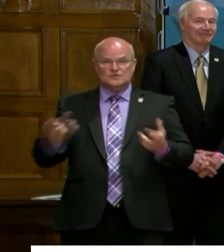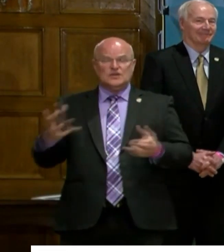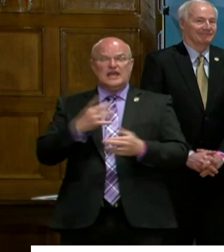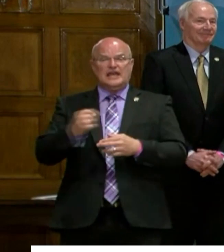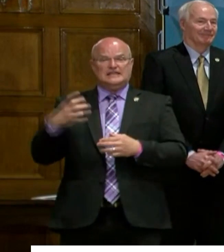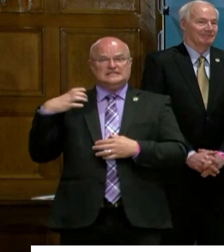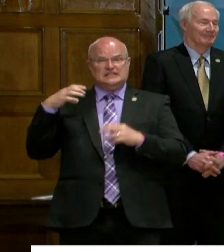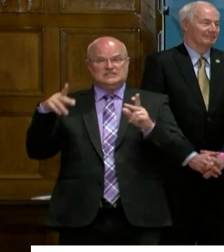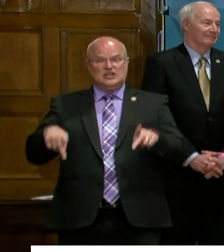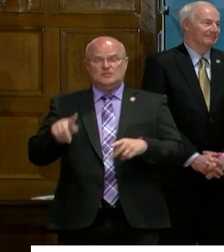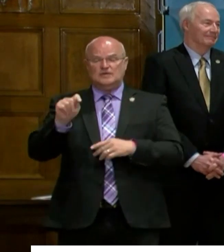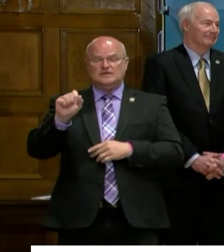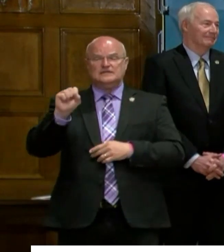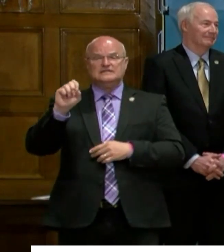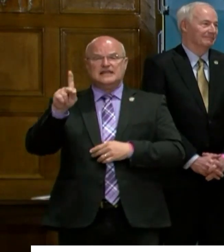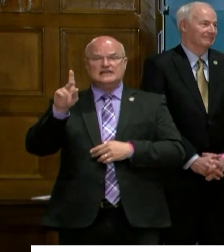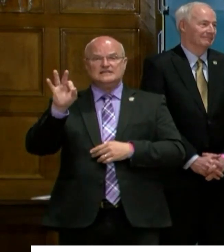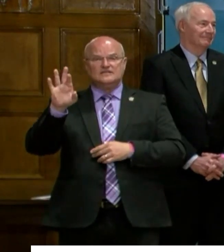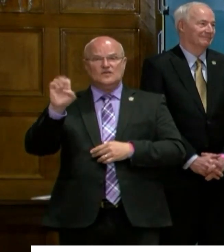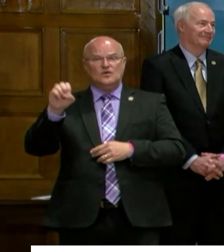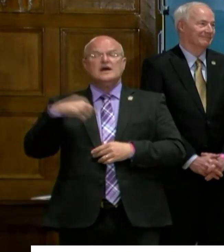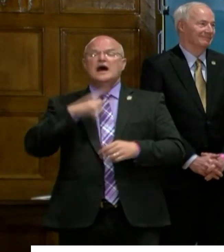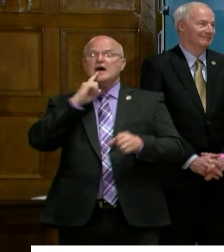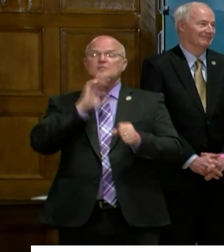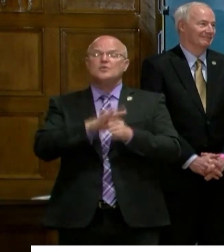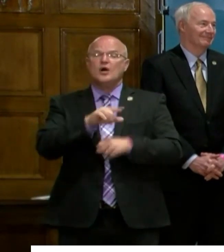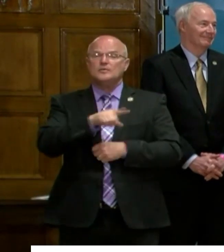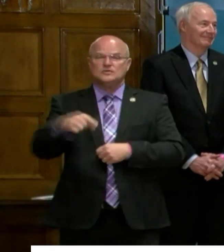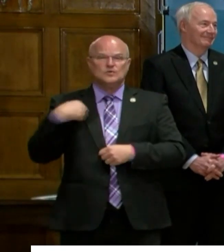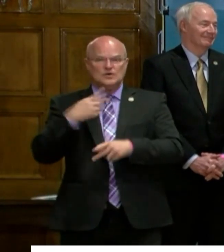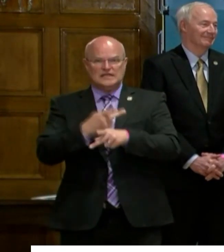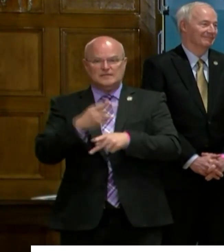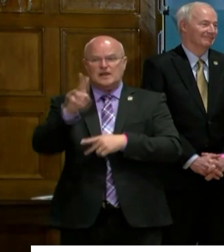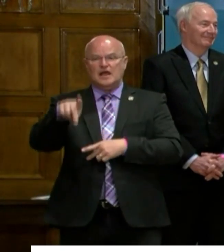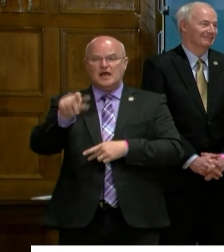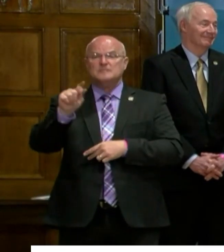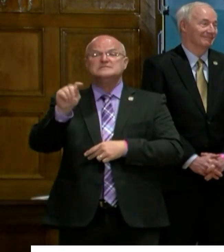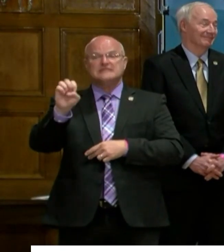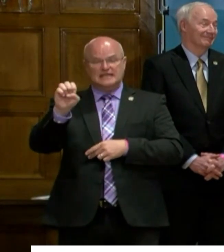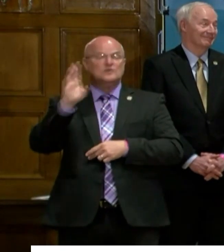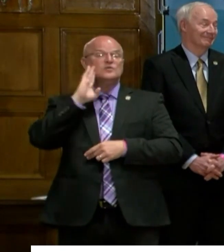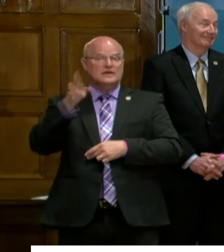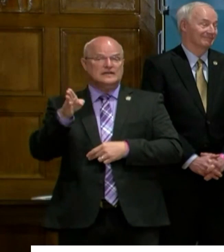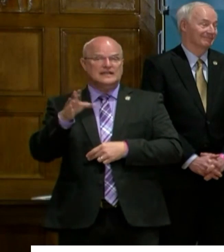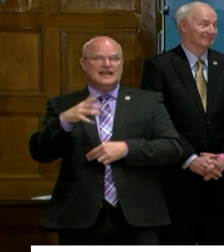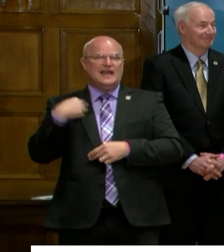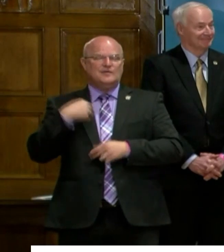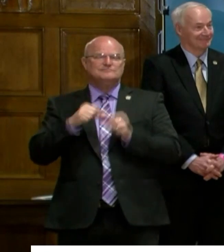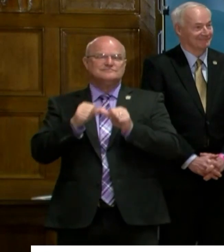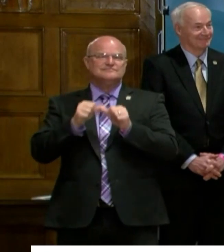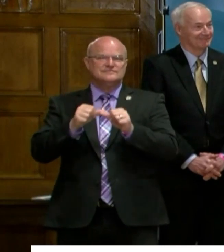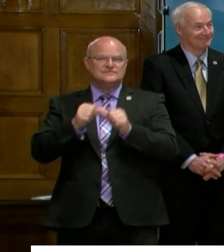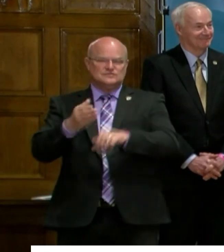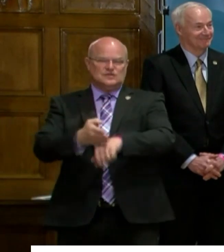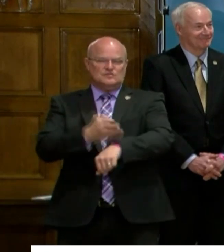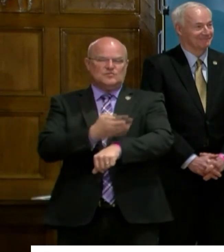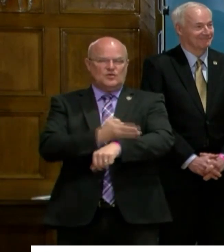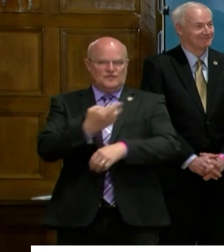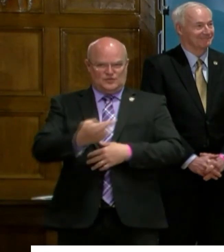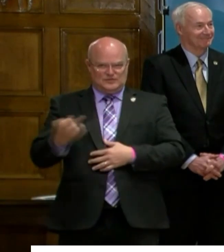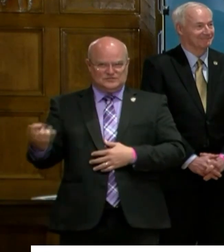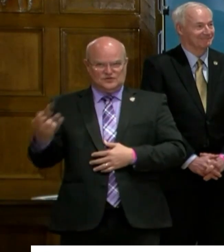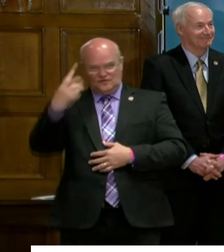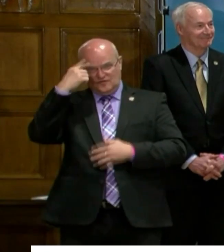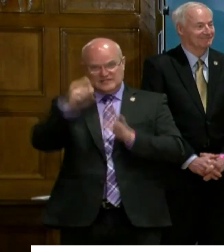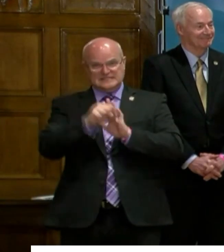And as the chairman of the task force, I can promise you that we will keep it updated and that we will continue to improve this